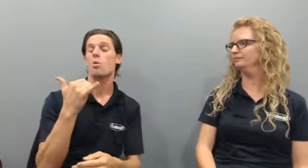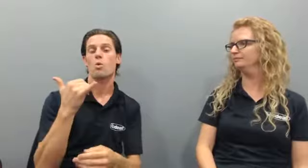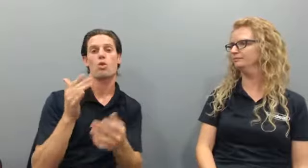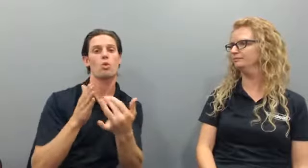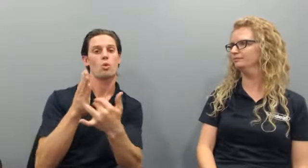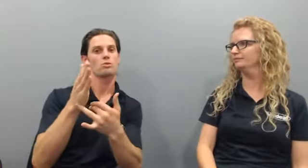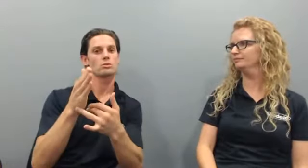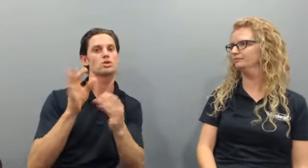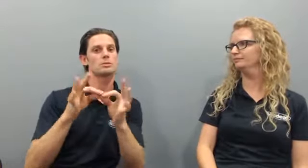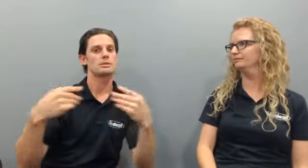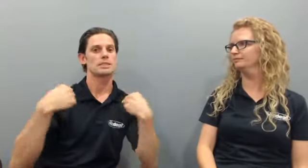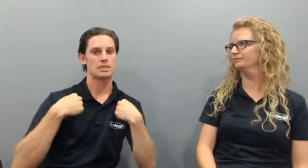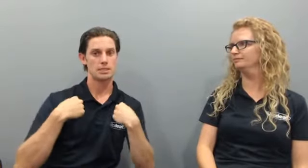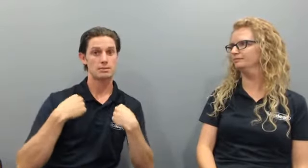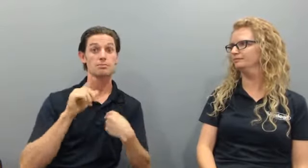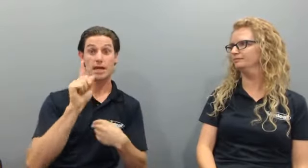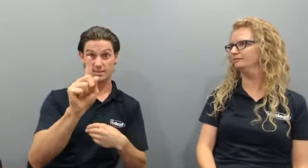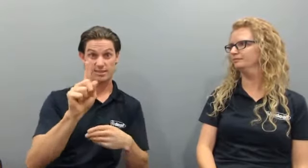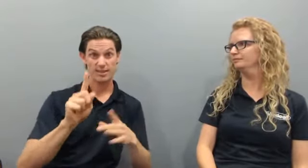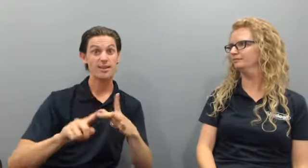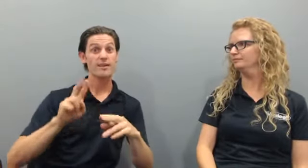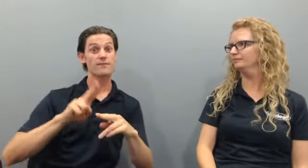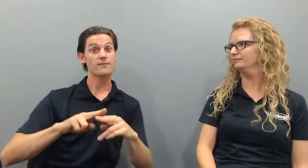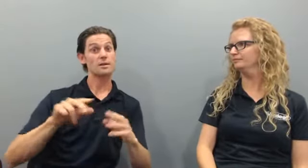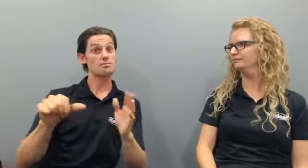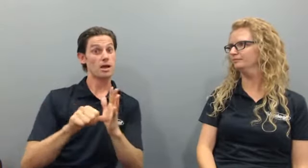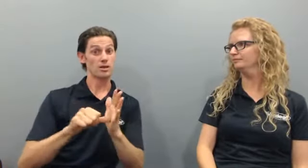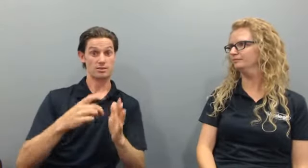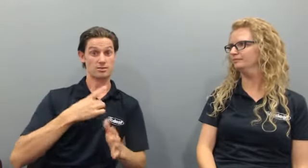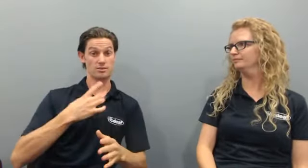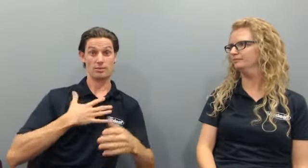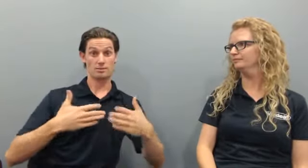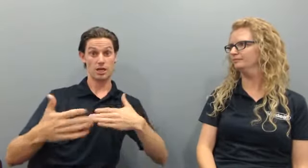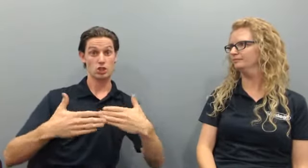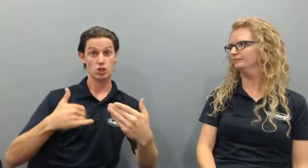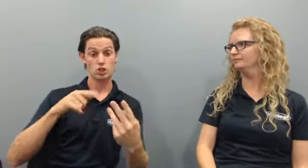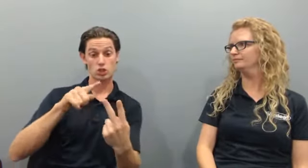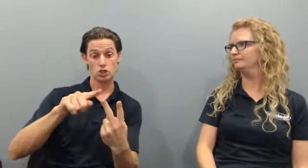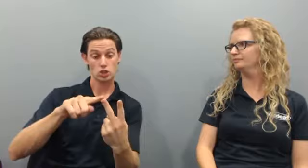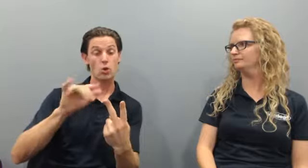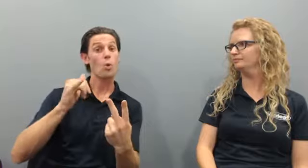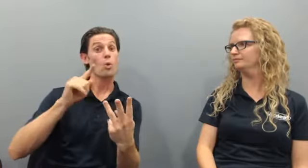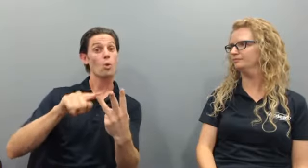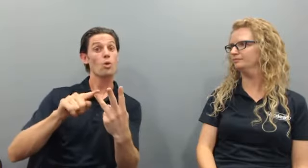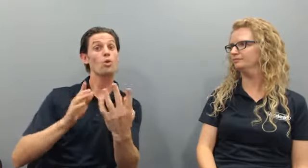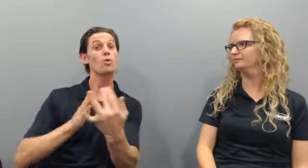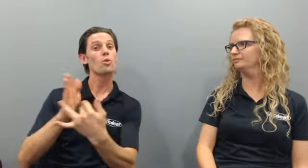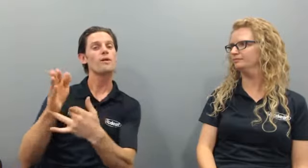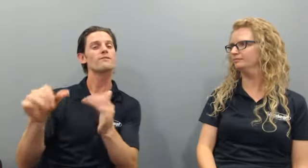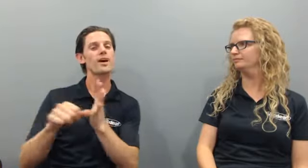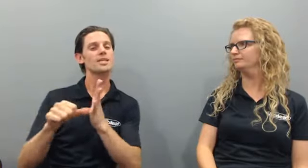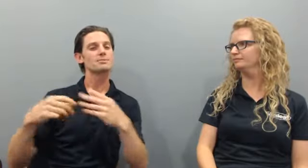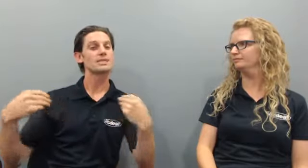and then you can book interpreters individually or through agencies. If your funds are self-managed or if they're